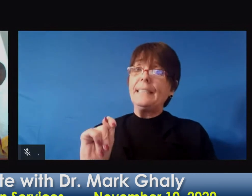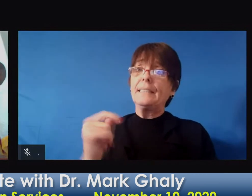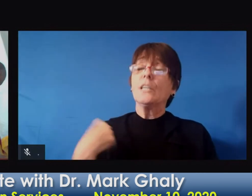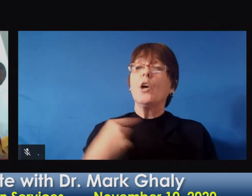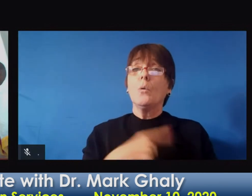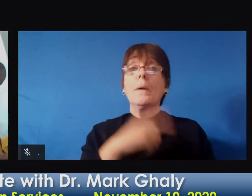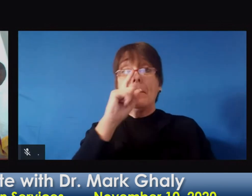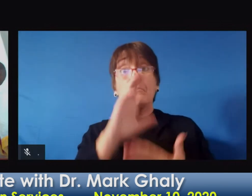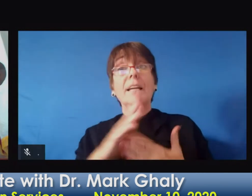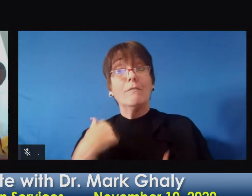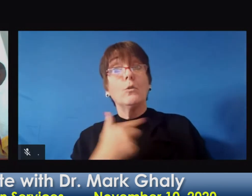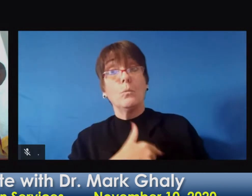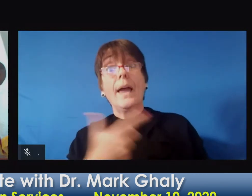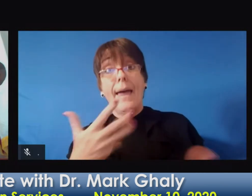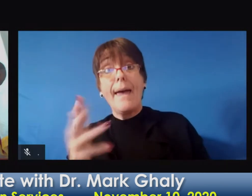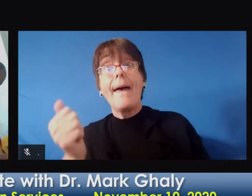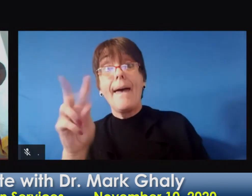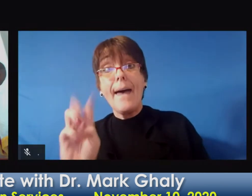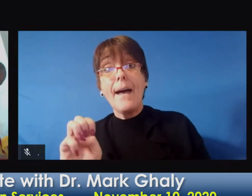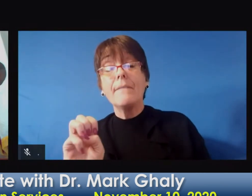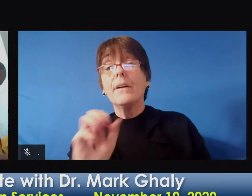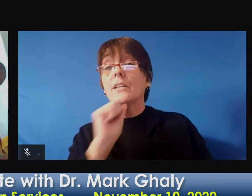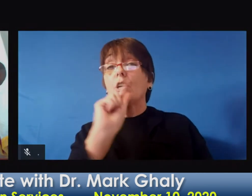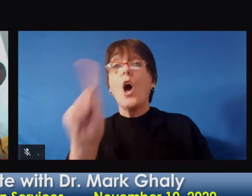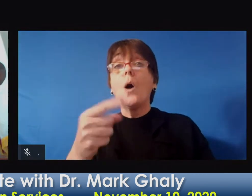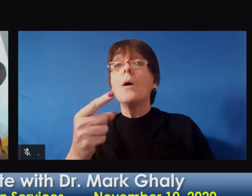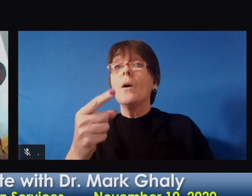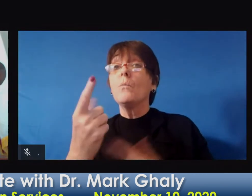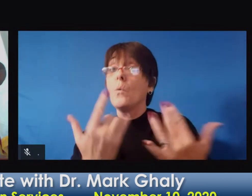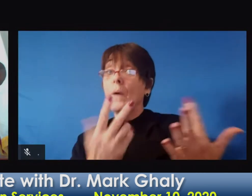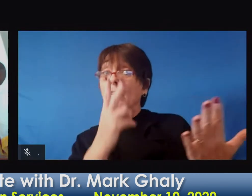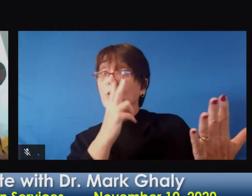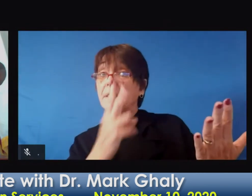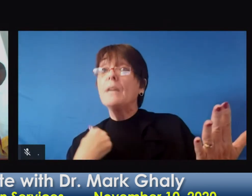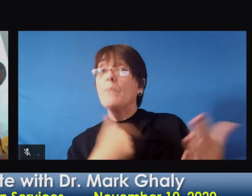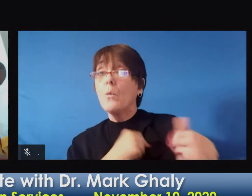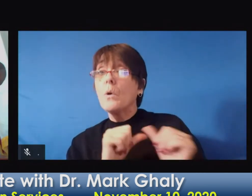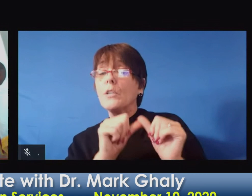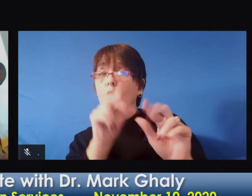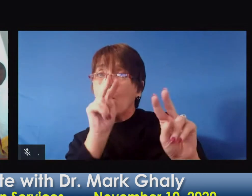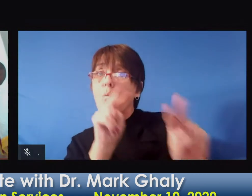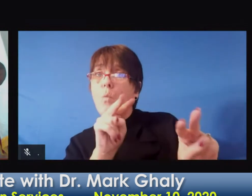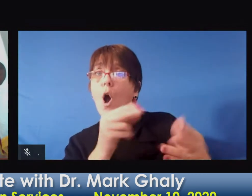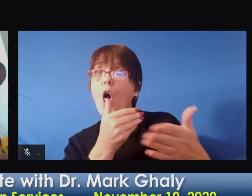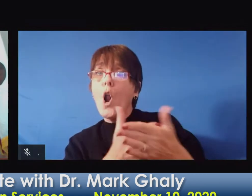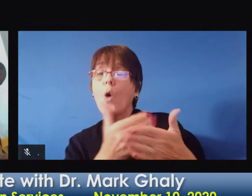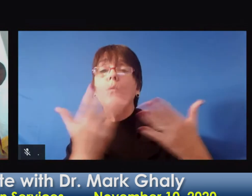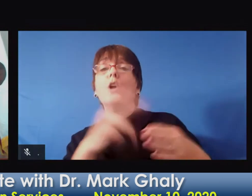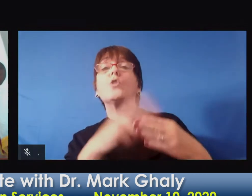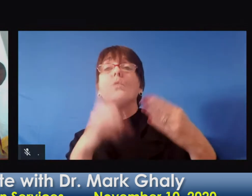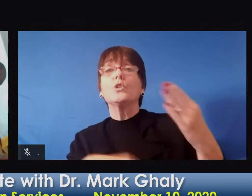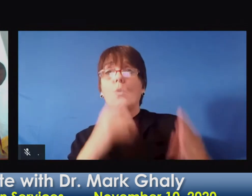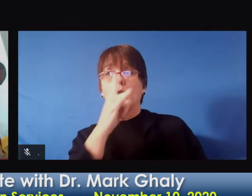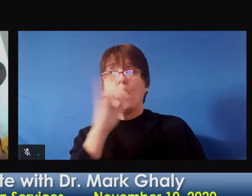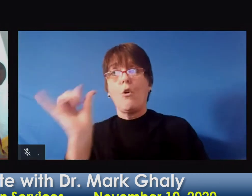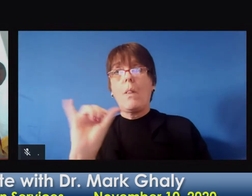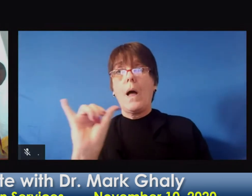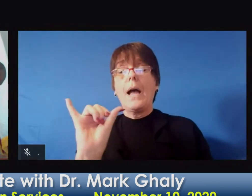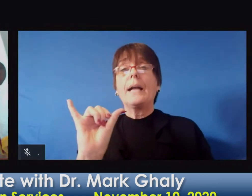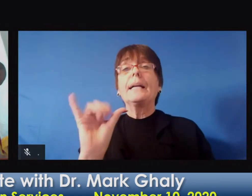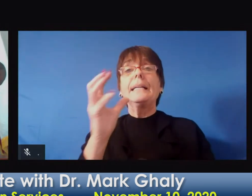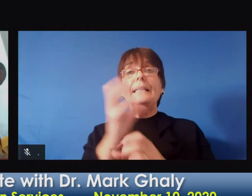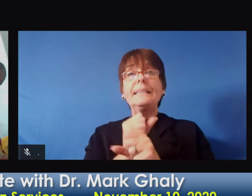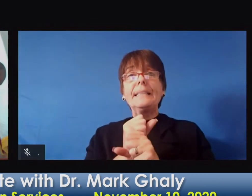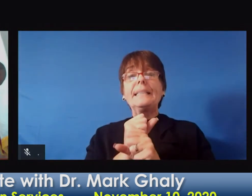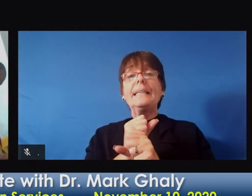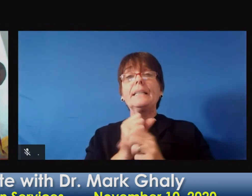have. Not only time will tell, but we're continuing to watch closely those results. To get into the weeds a